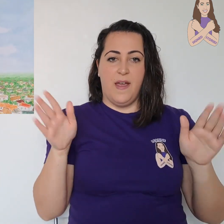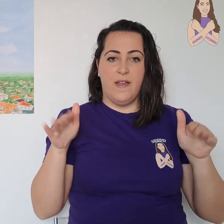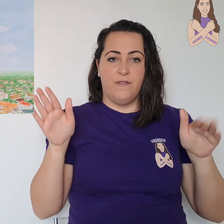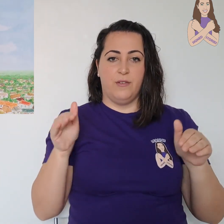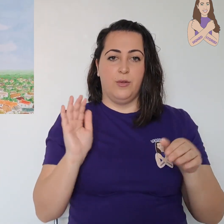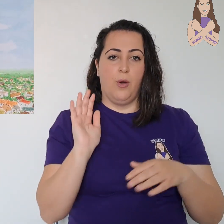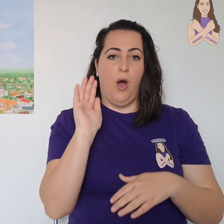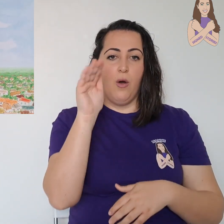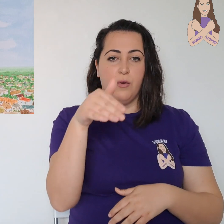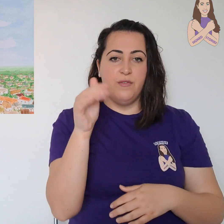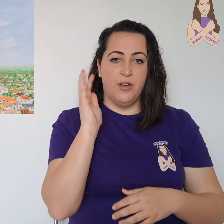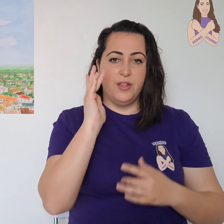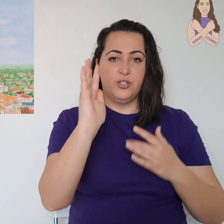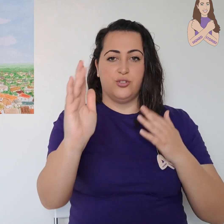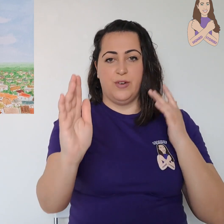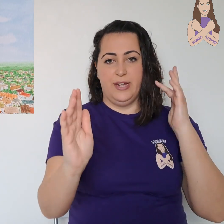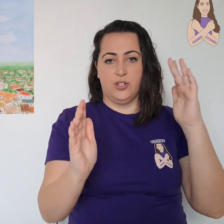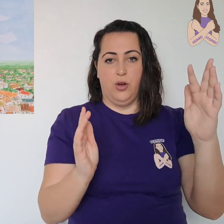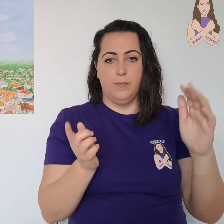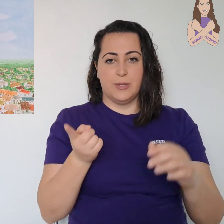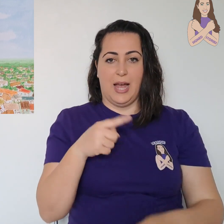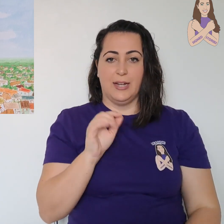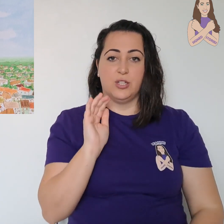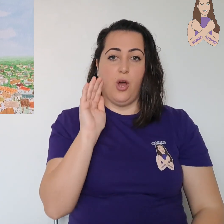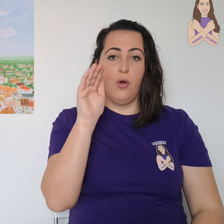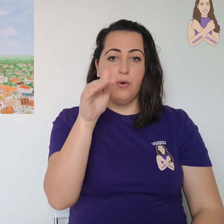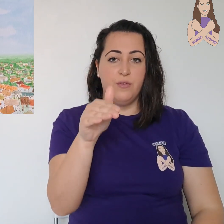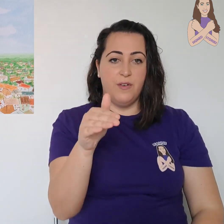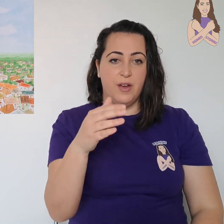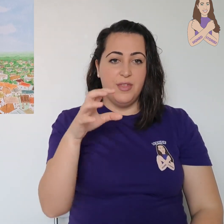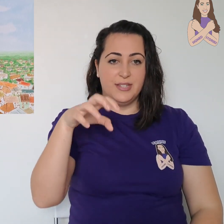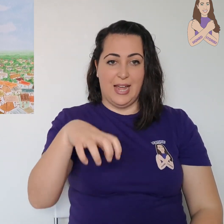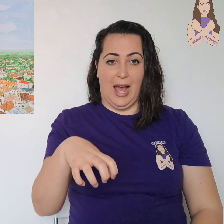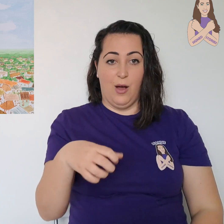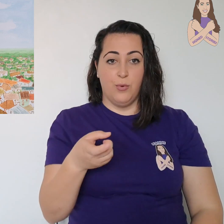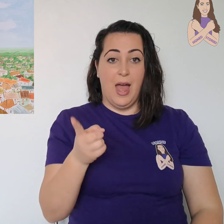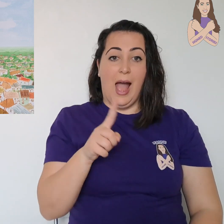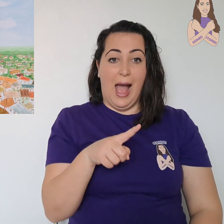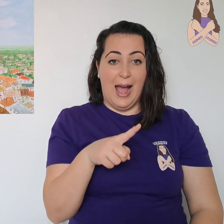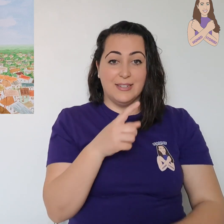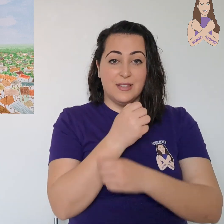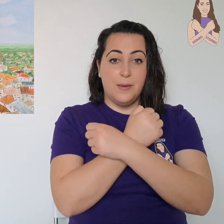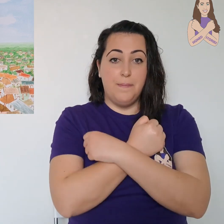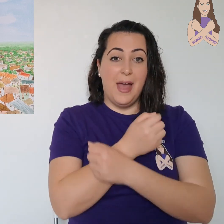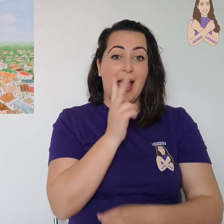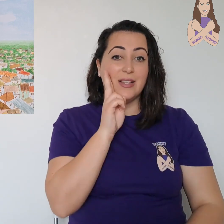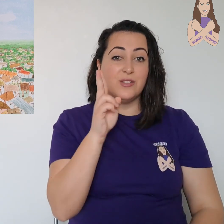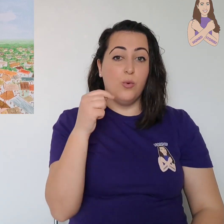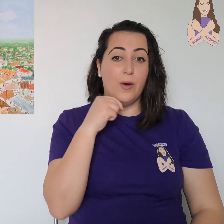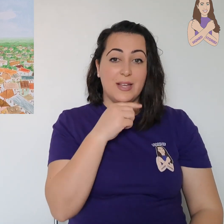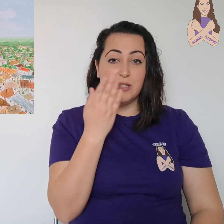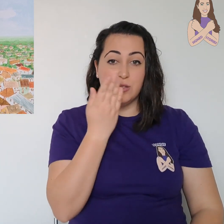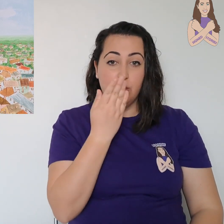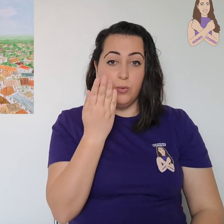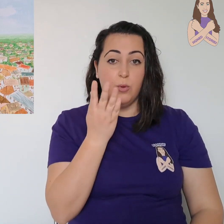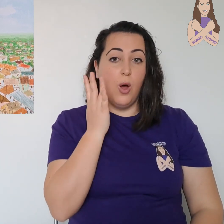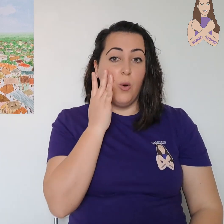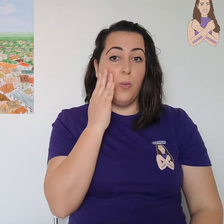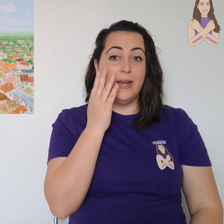They flew over the treetops and over the town, and the bear saw his school when